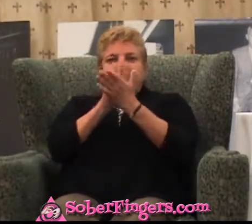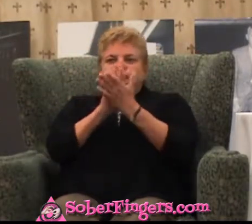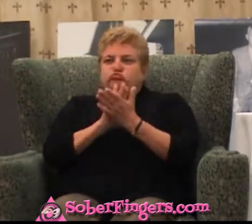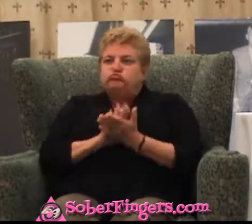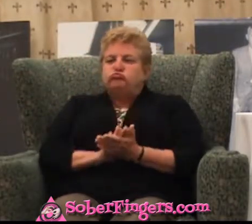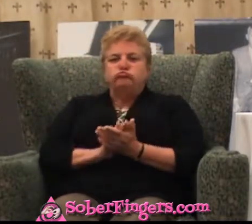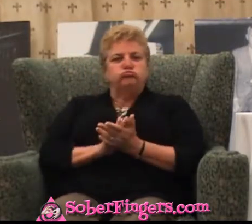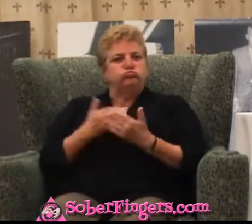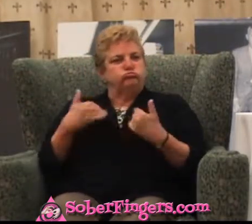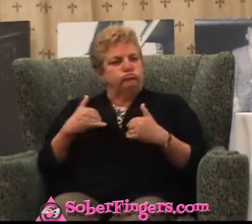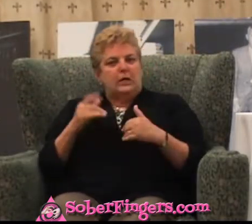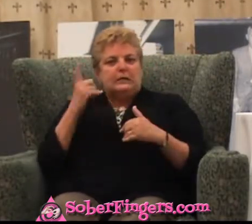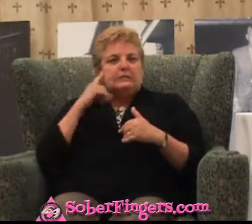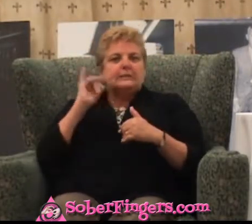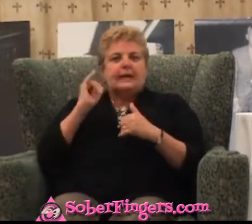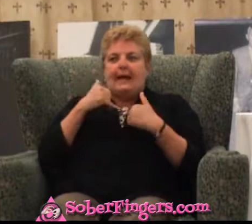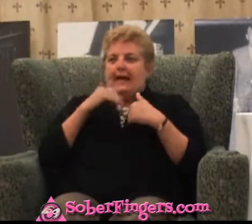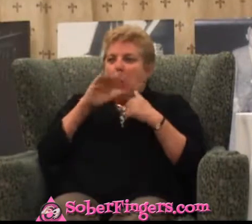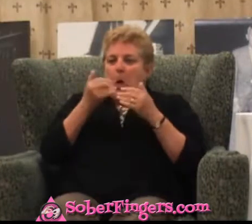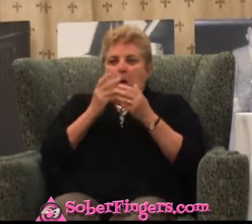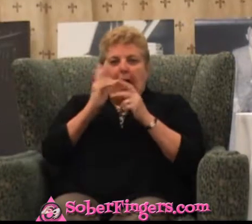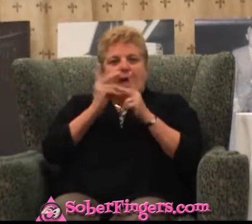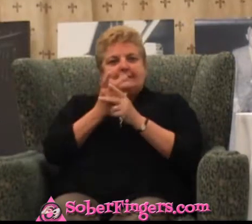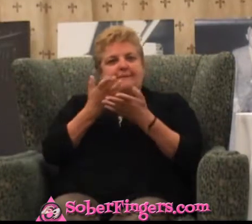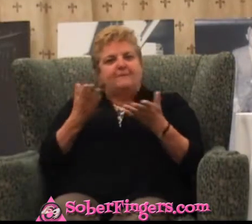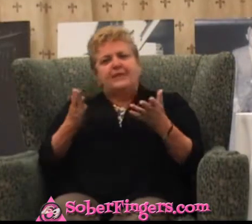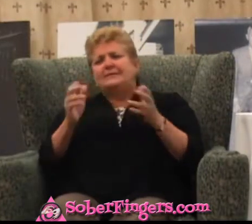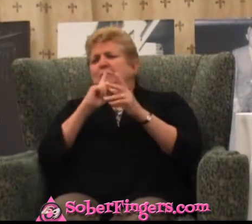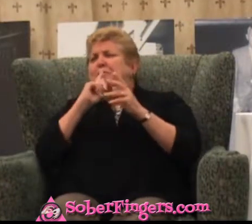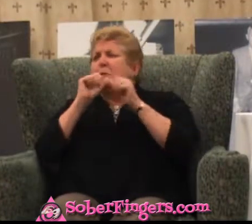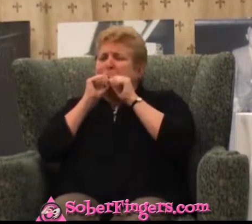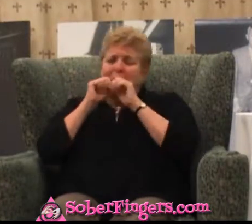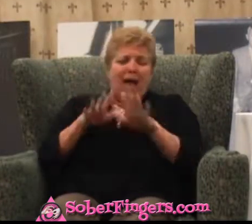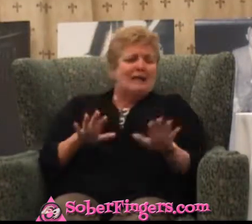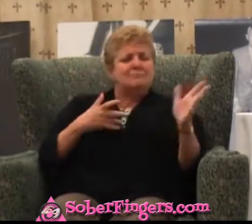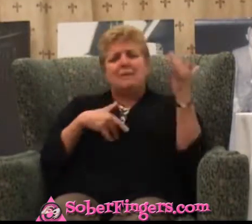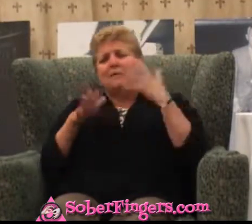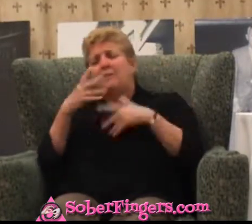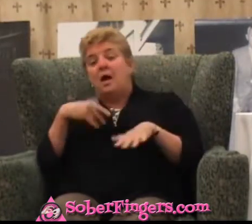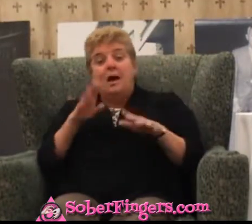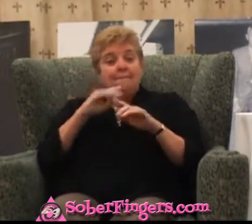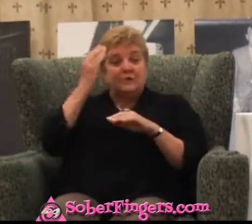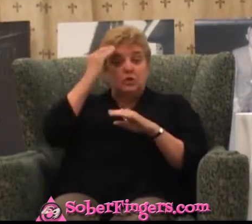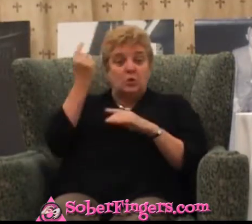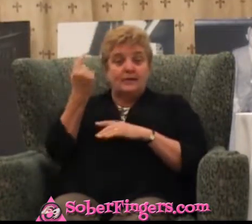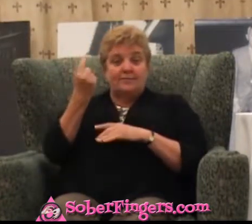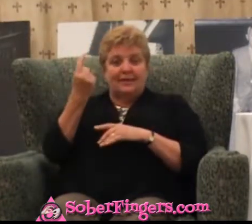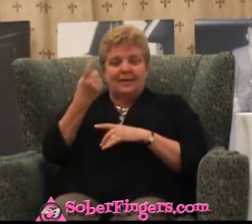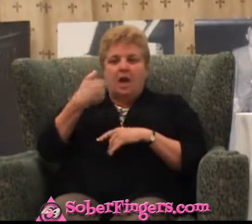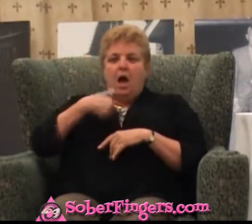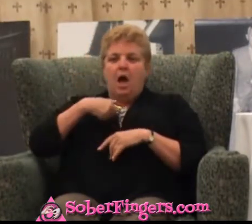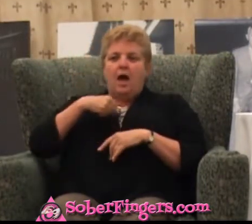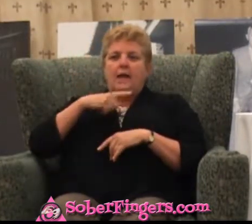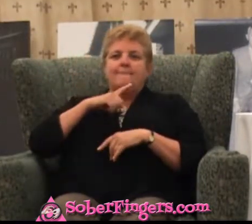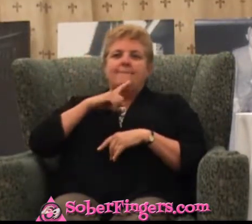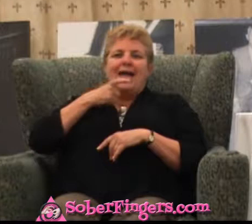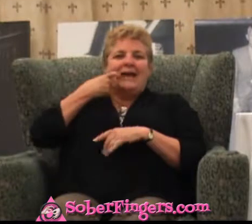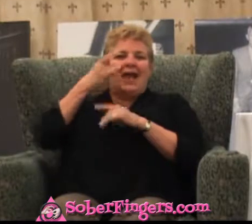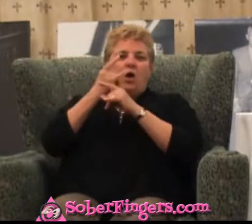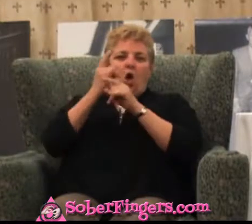had all kinds of things happening for me, blessings, right? But you know something? I'm an alcoholic in waiting. It